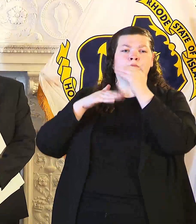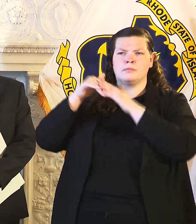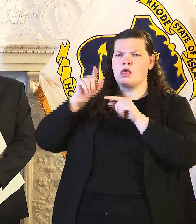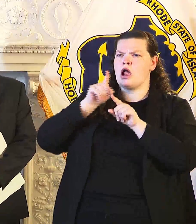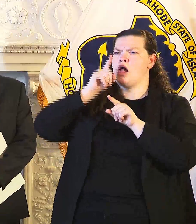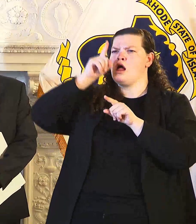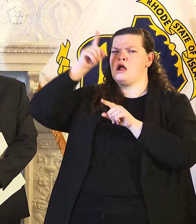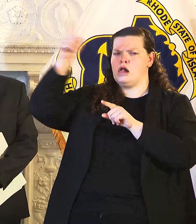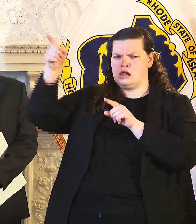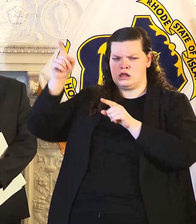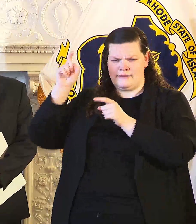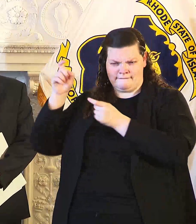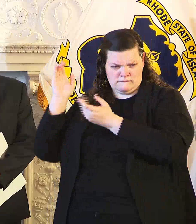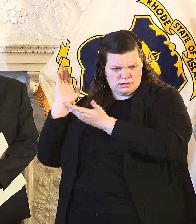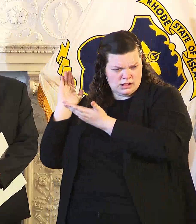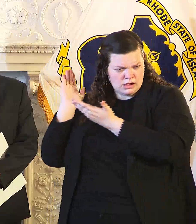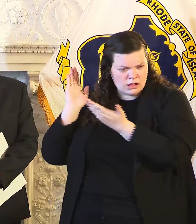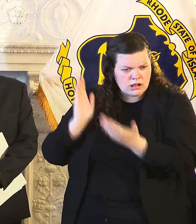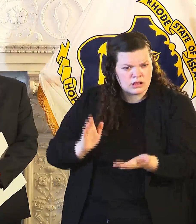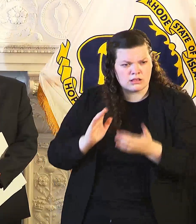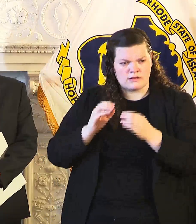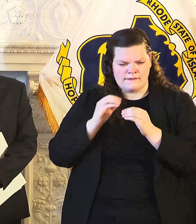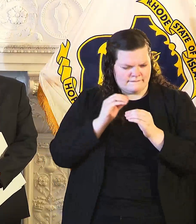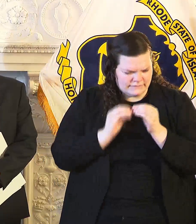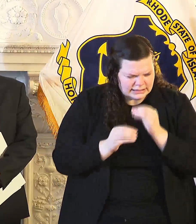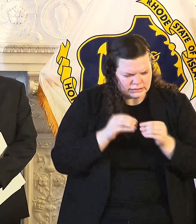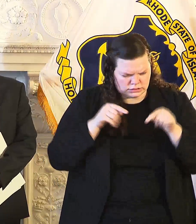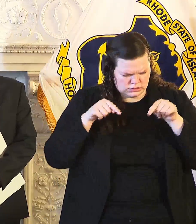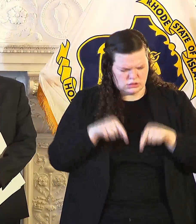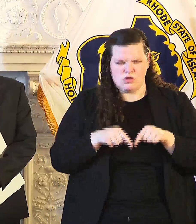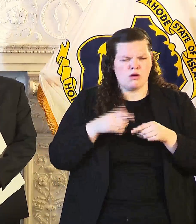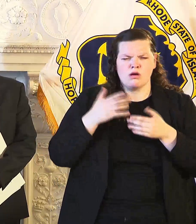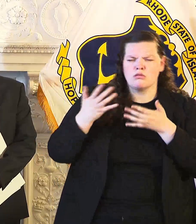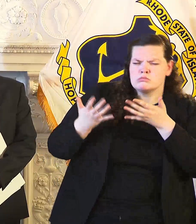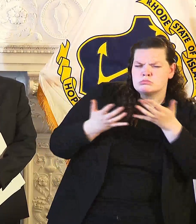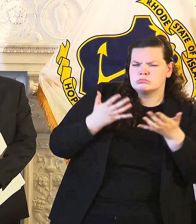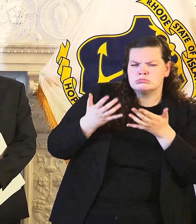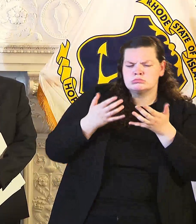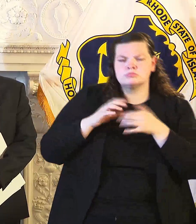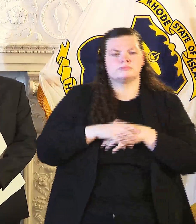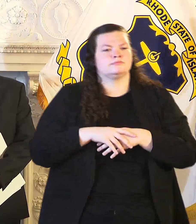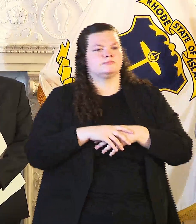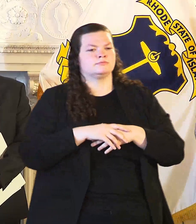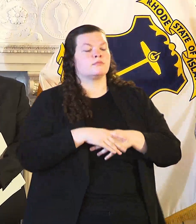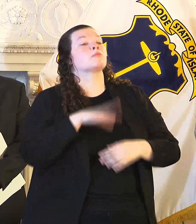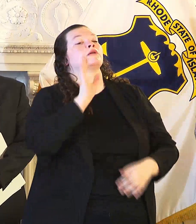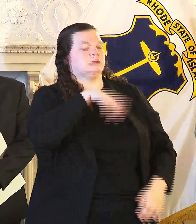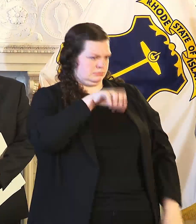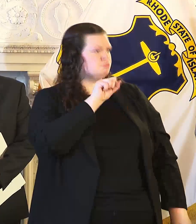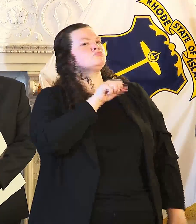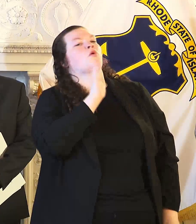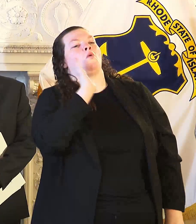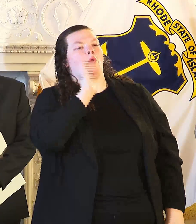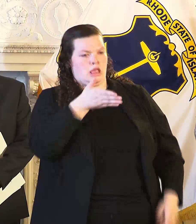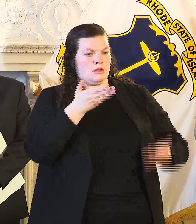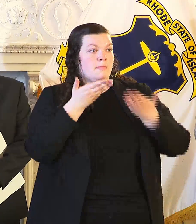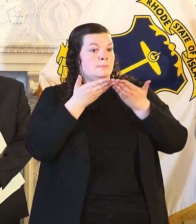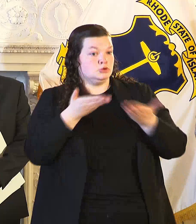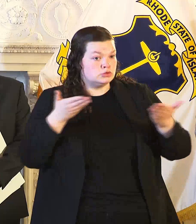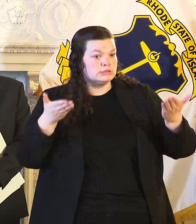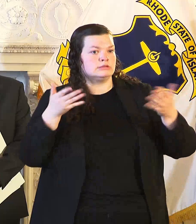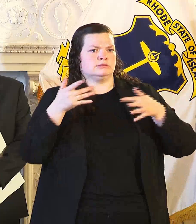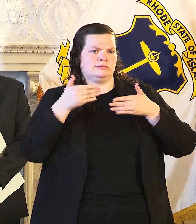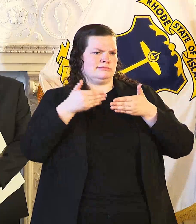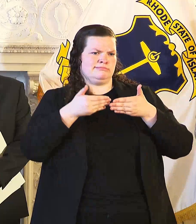physical reconstruction? There will be materials being produced and fabricated ahead of December. It'll start, there's a whole timeline and